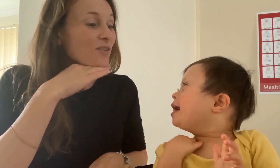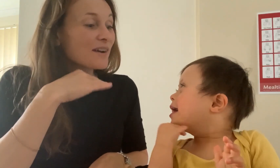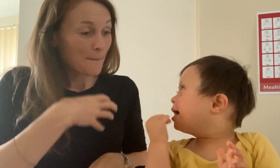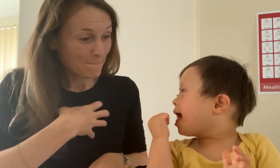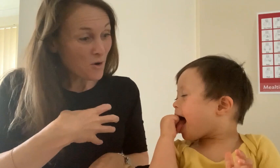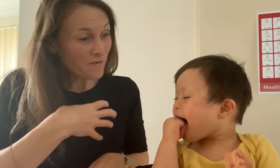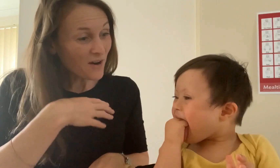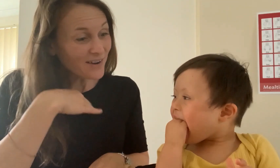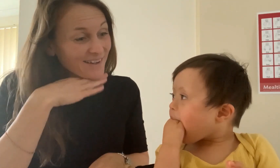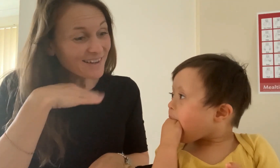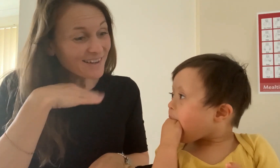More fun.